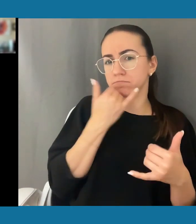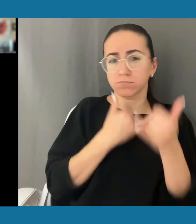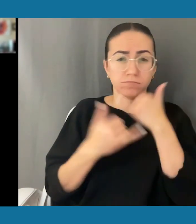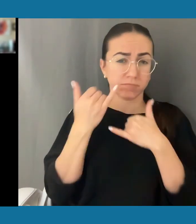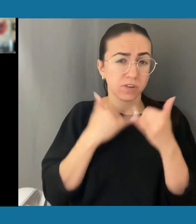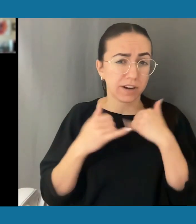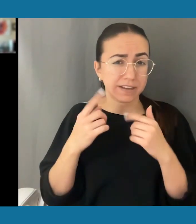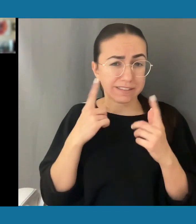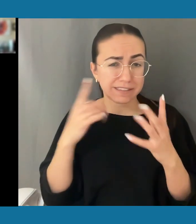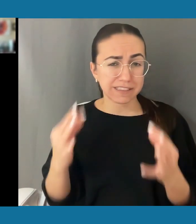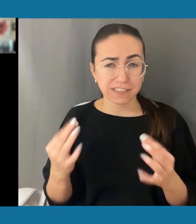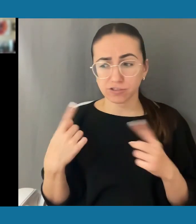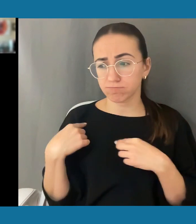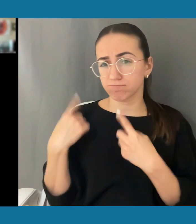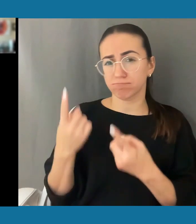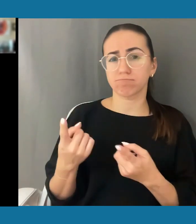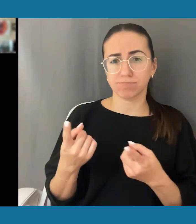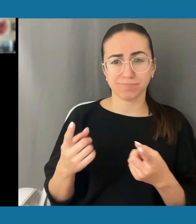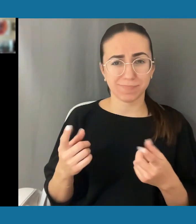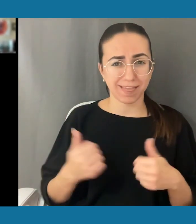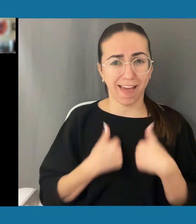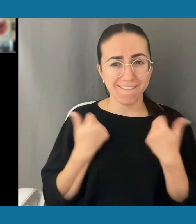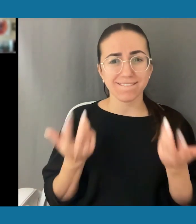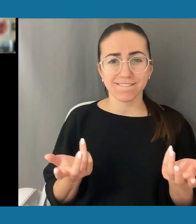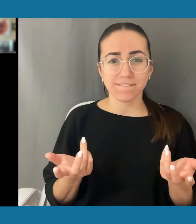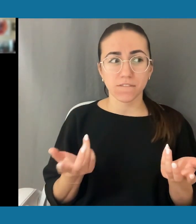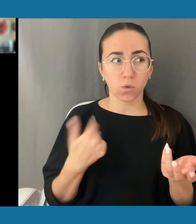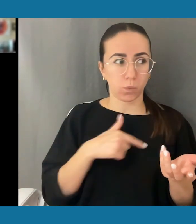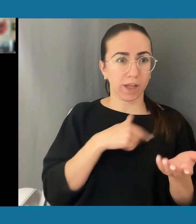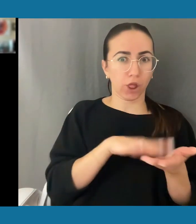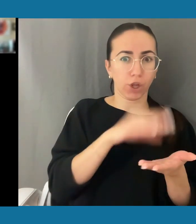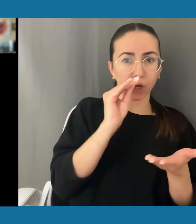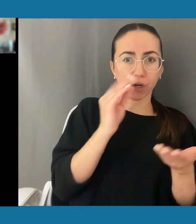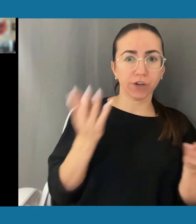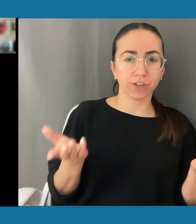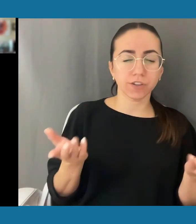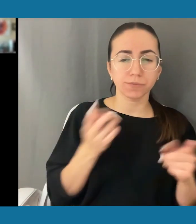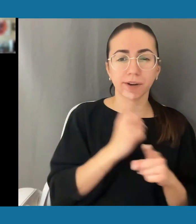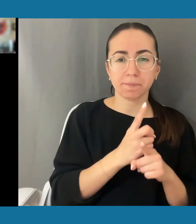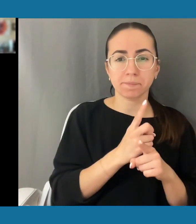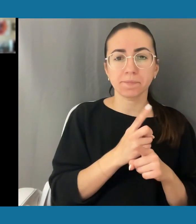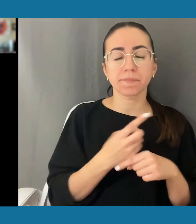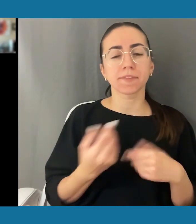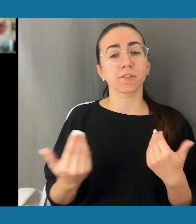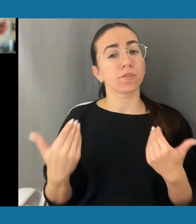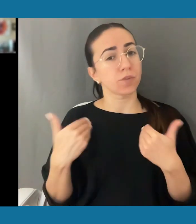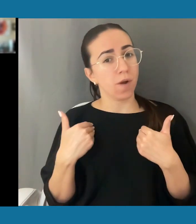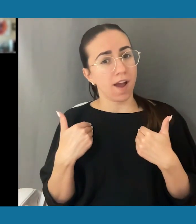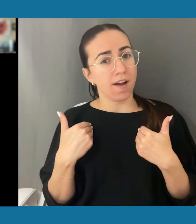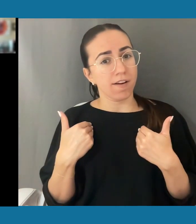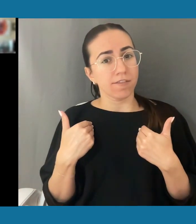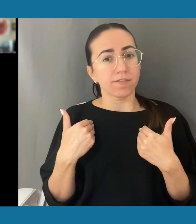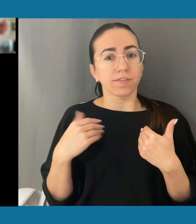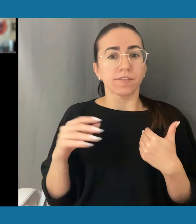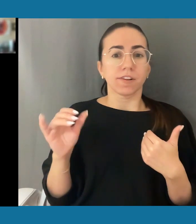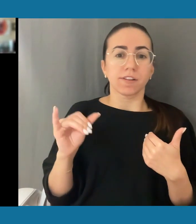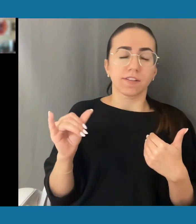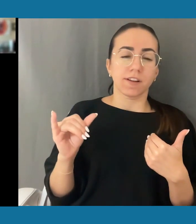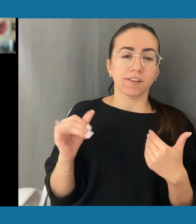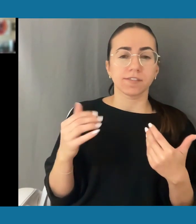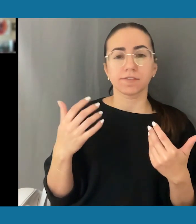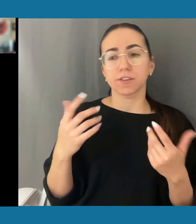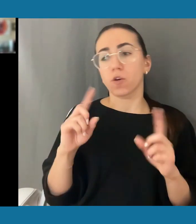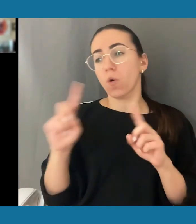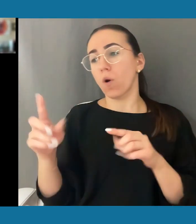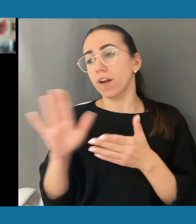we learn oftentimes. So if you have, say, a young adult going to college without a disability